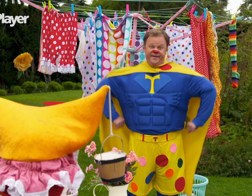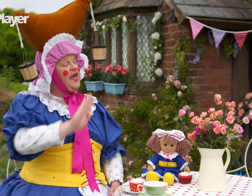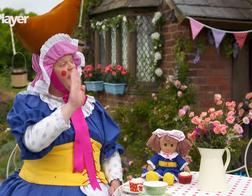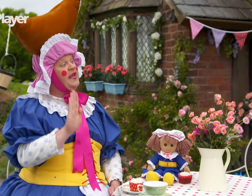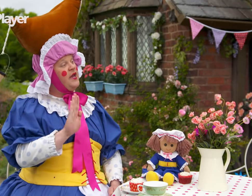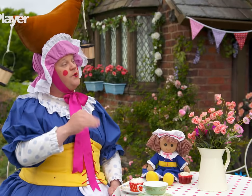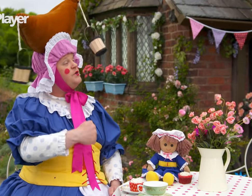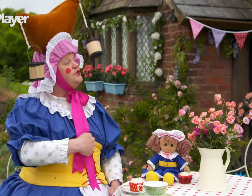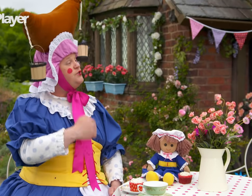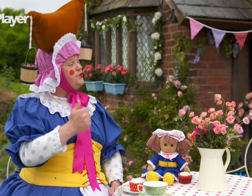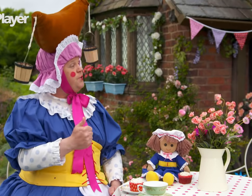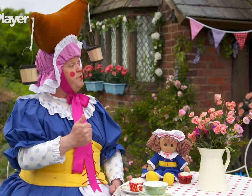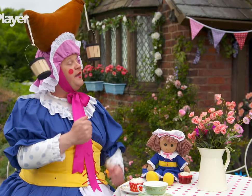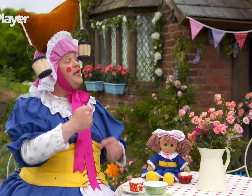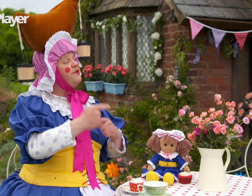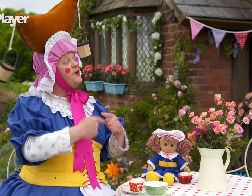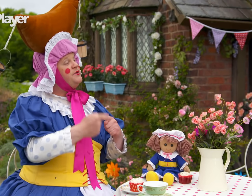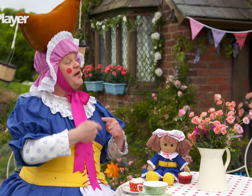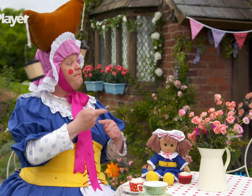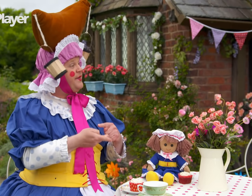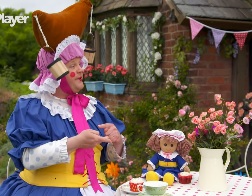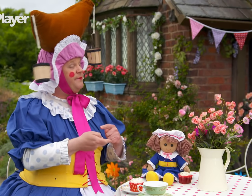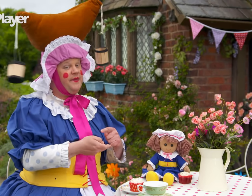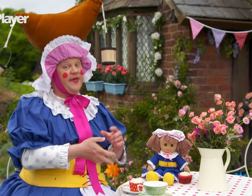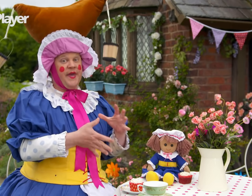Oh. Hello, Superhero Tumble. Yep.